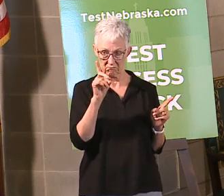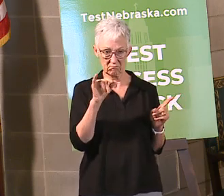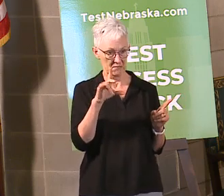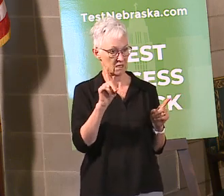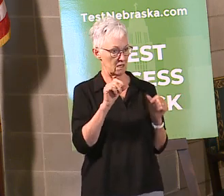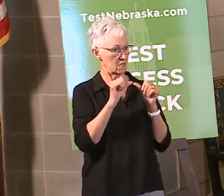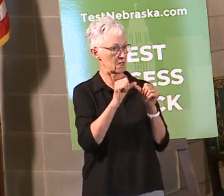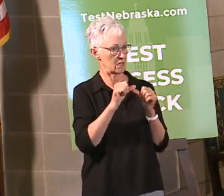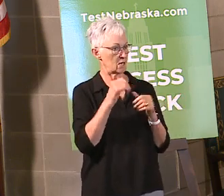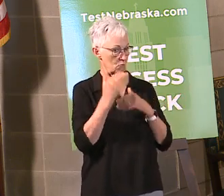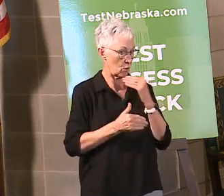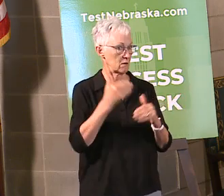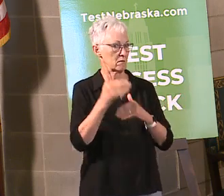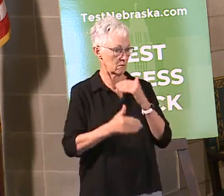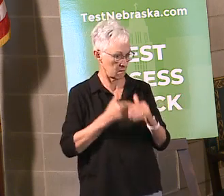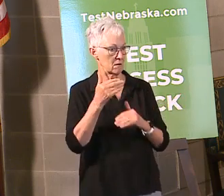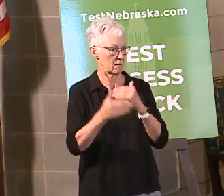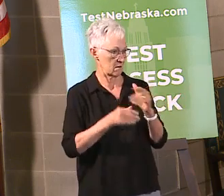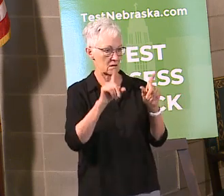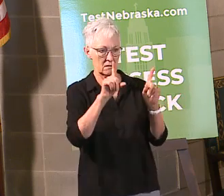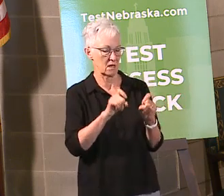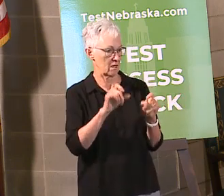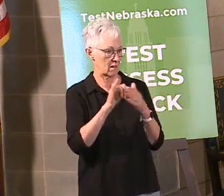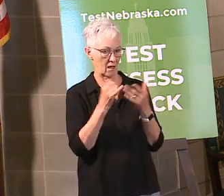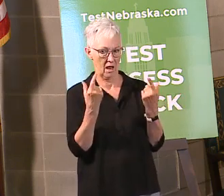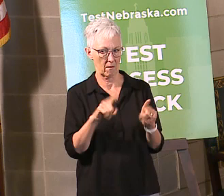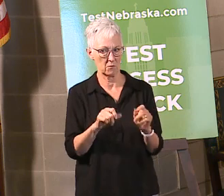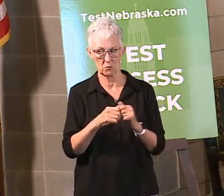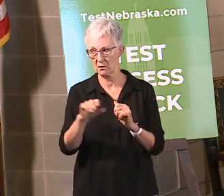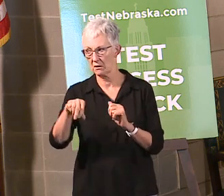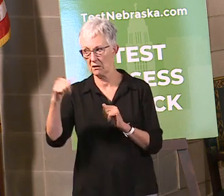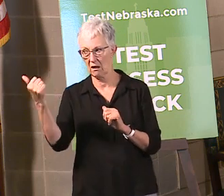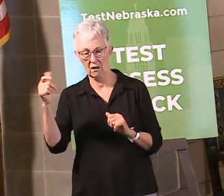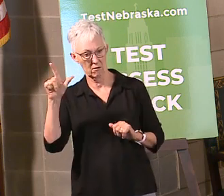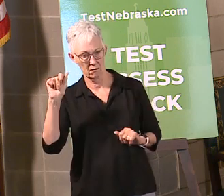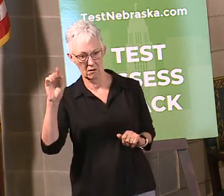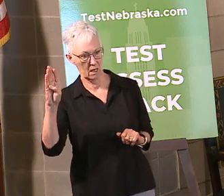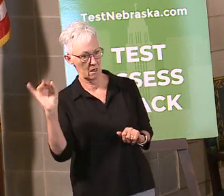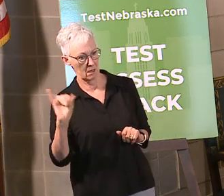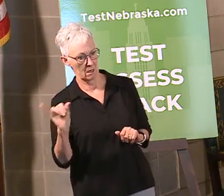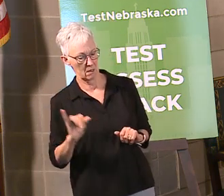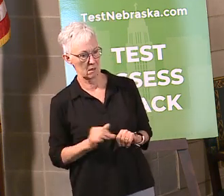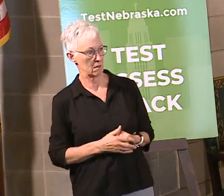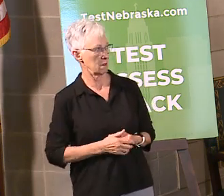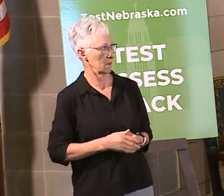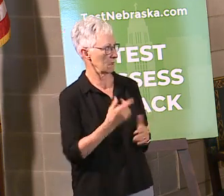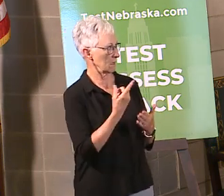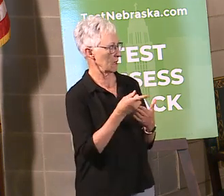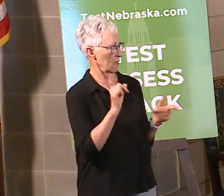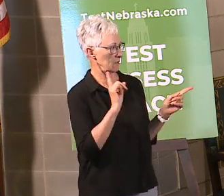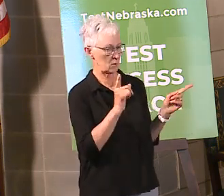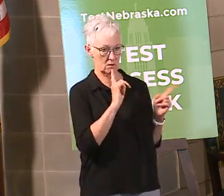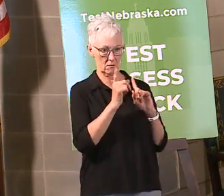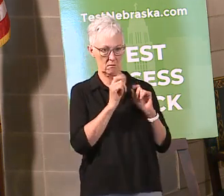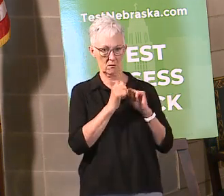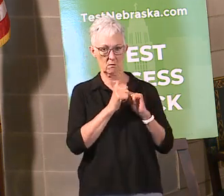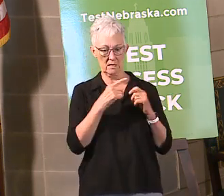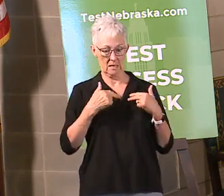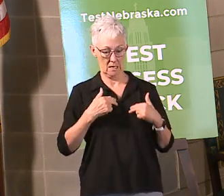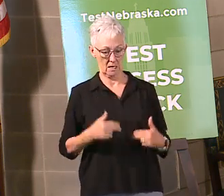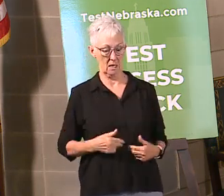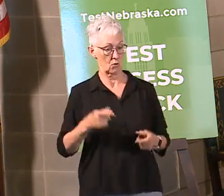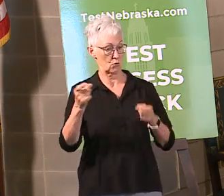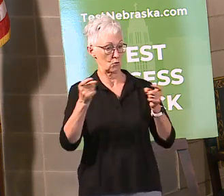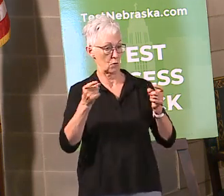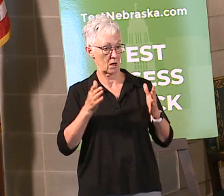with other laboratories too. So for example, I know that last week when we were talking with the public health director in Lincoln, she was concerned because she